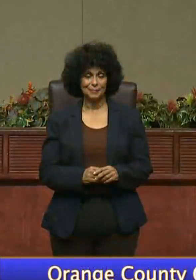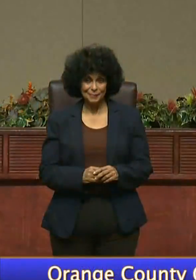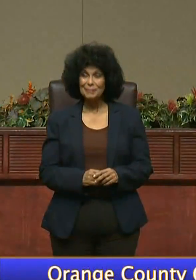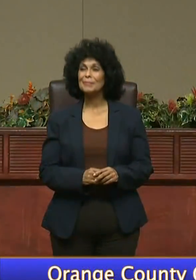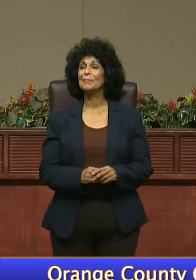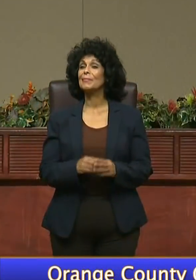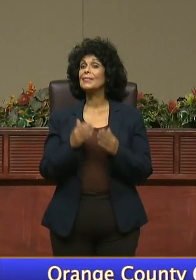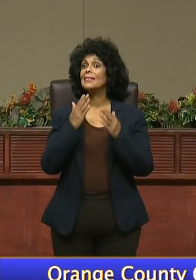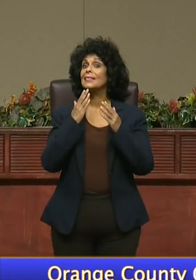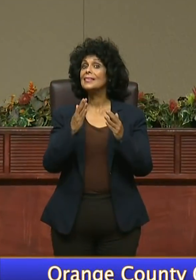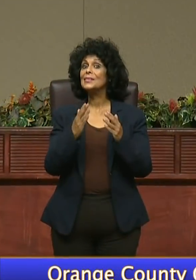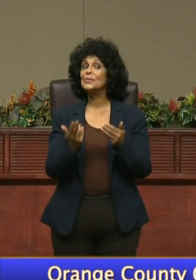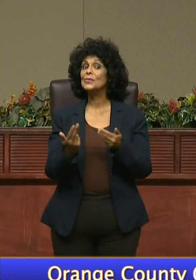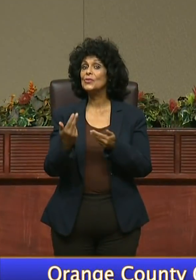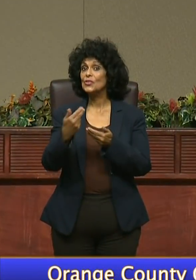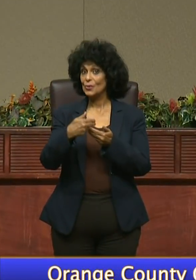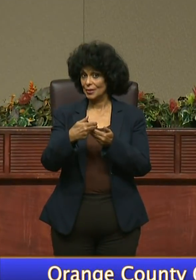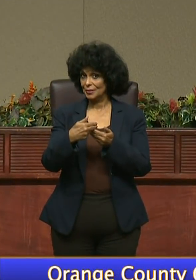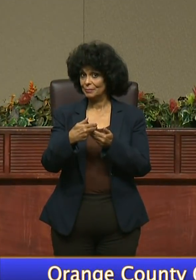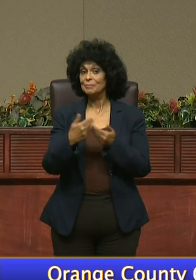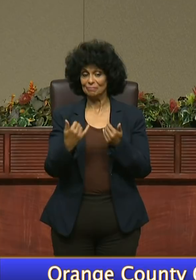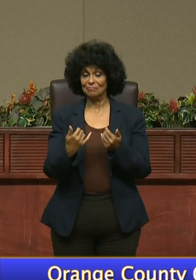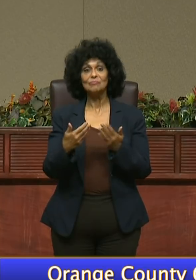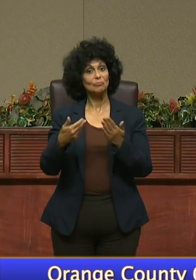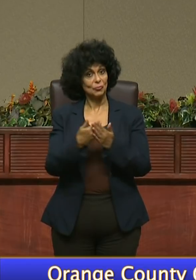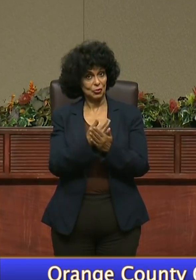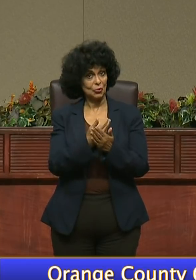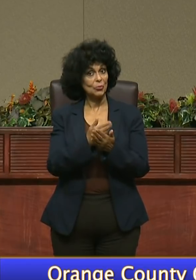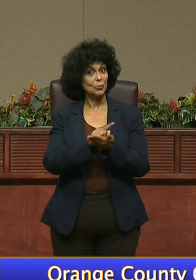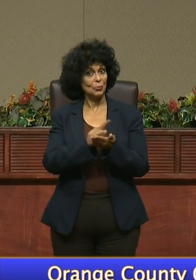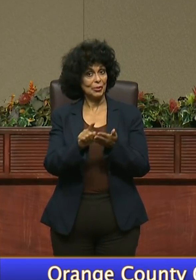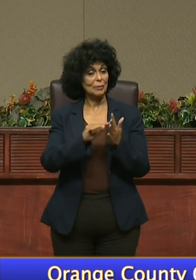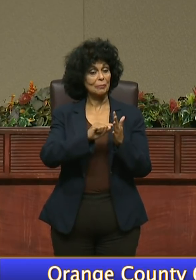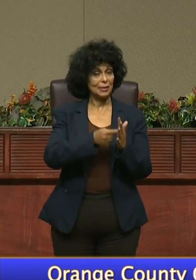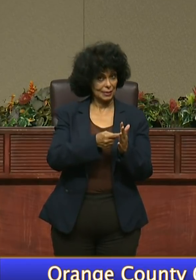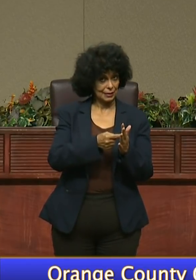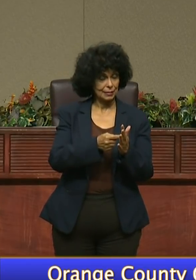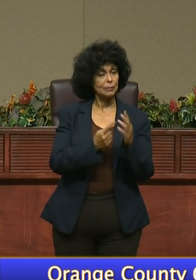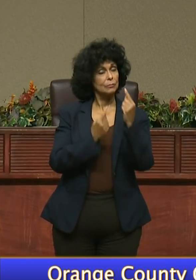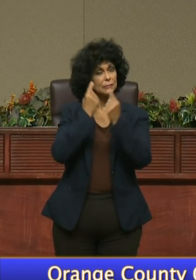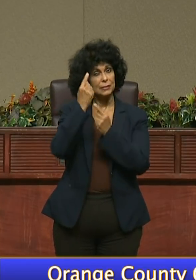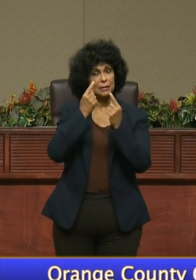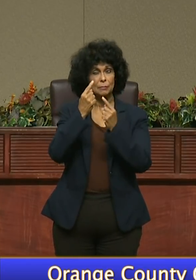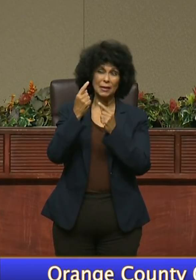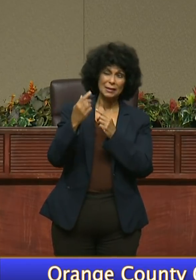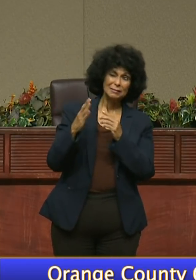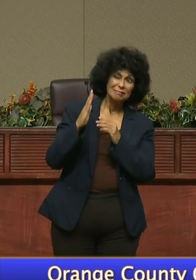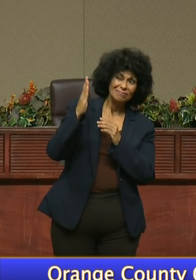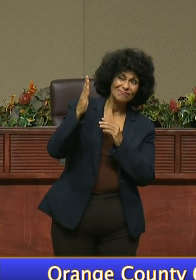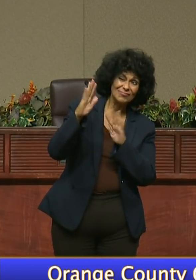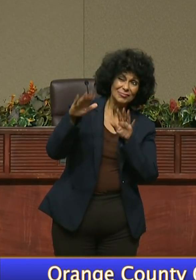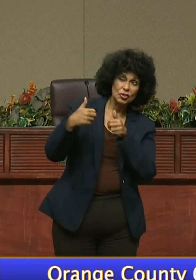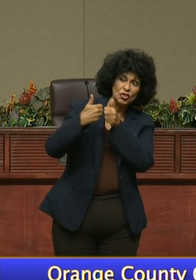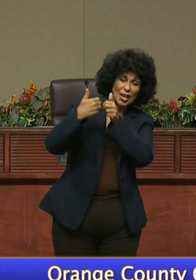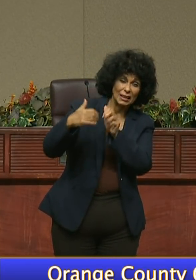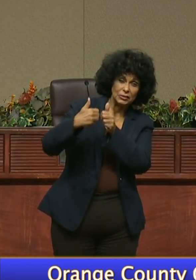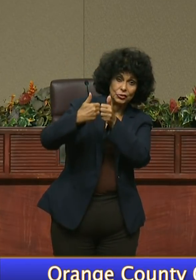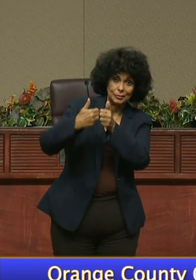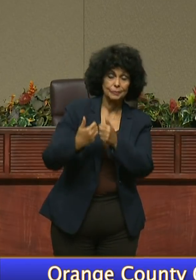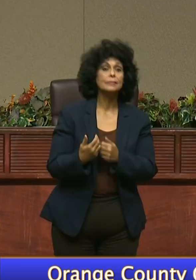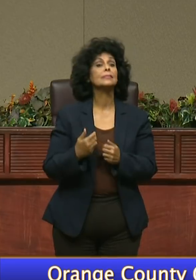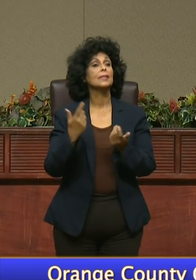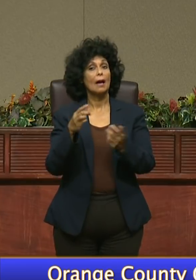All right, and thanks for joining us as we begin a new week and consider the challenges that lie ahead. Welcome to members of the media and those of us who are joining